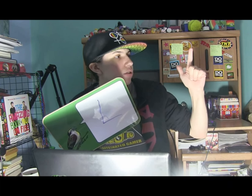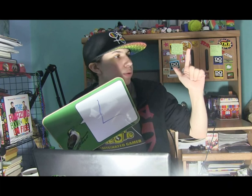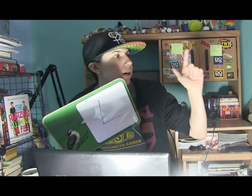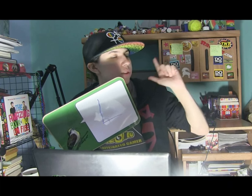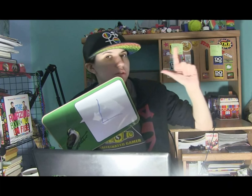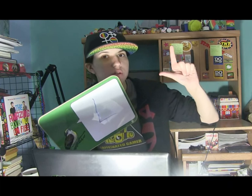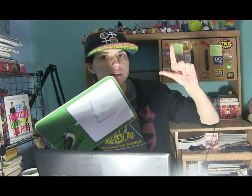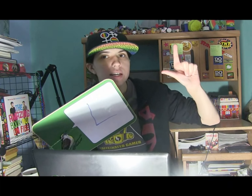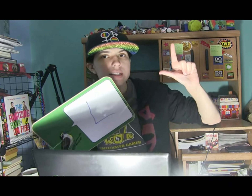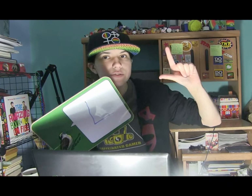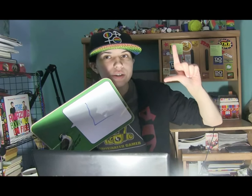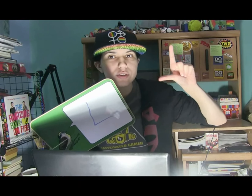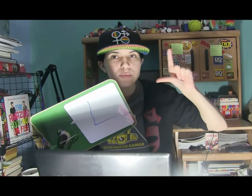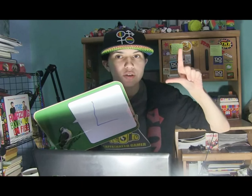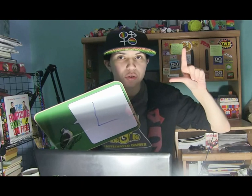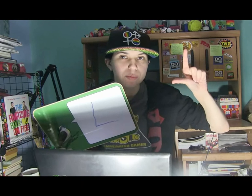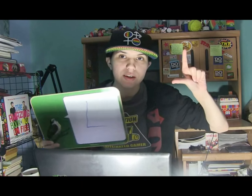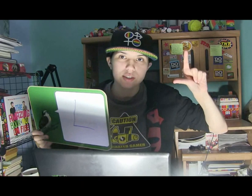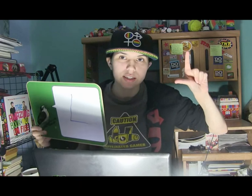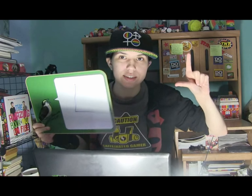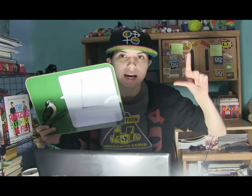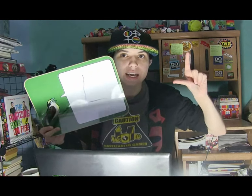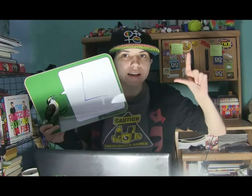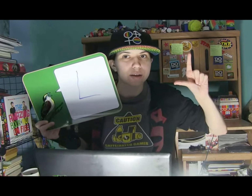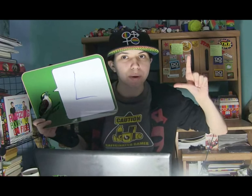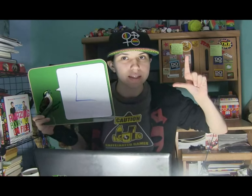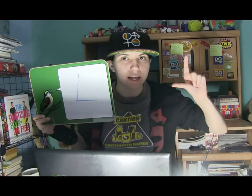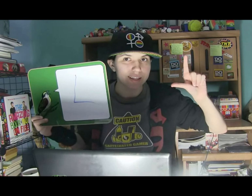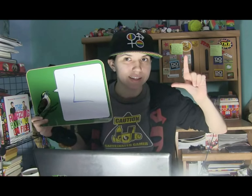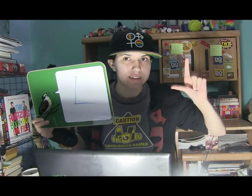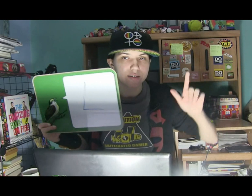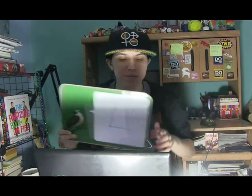palm, your index finger is up, and your thumb is out to the side to make an L.